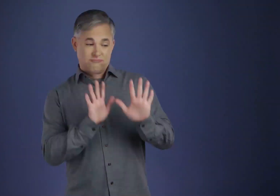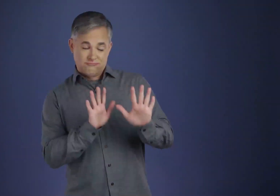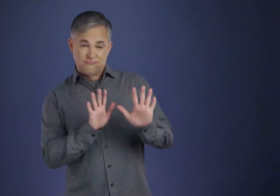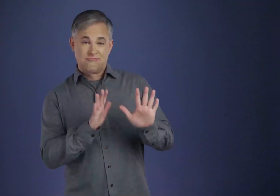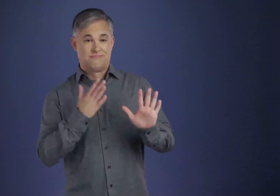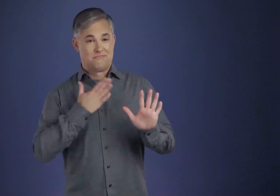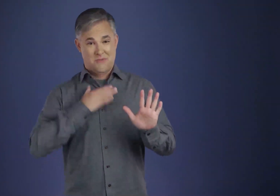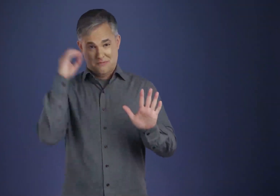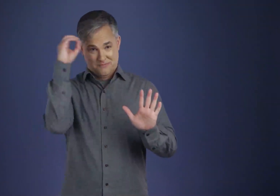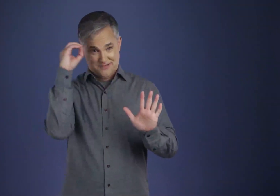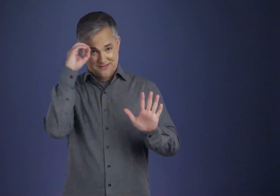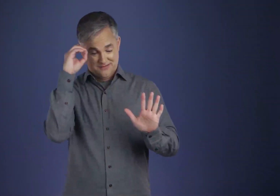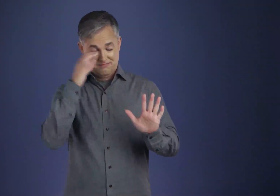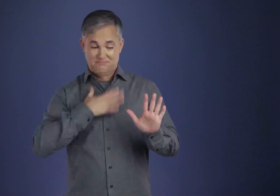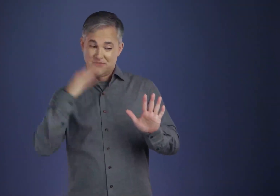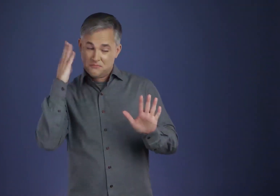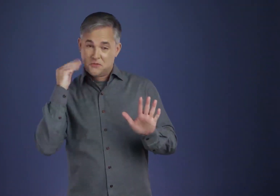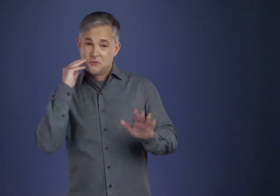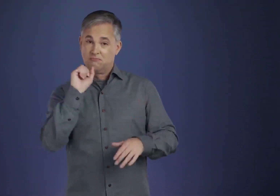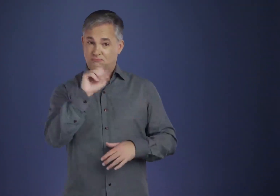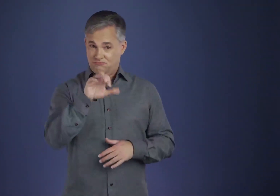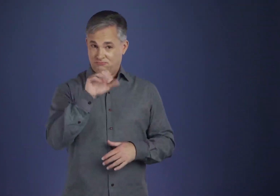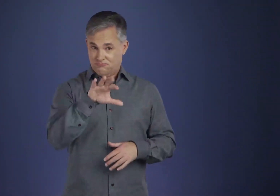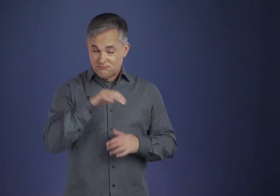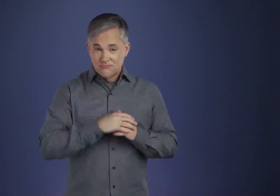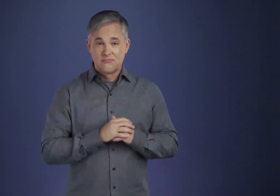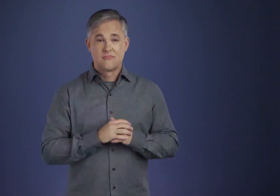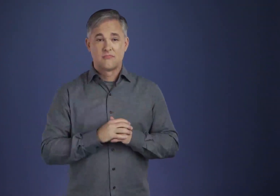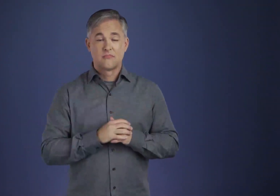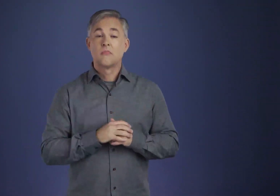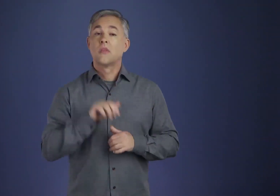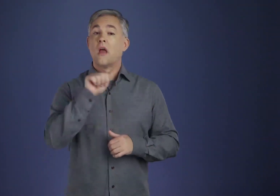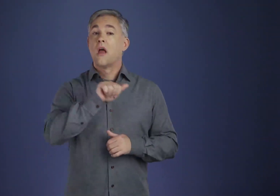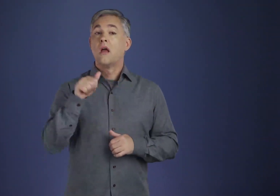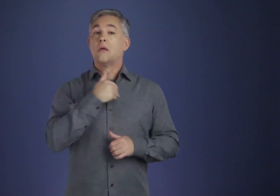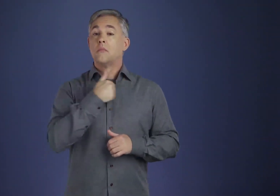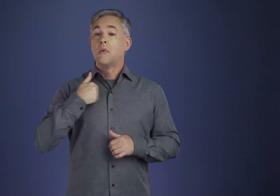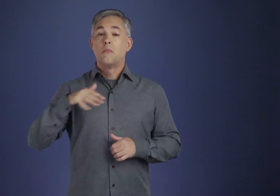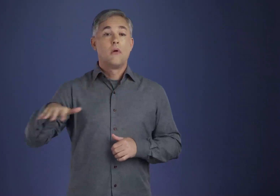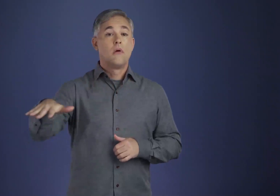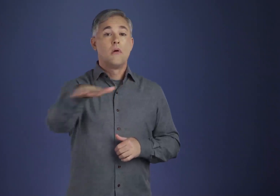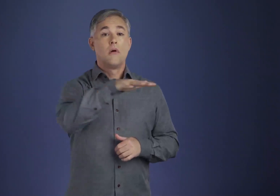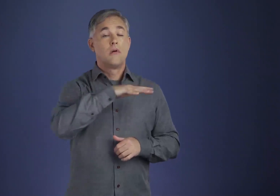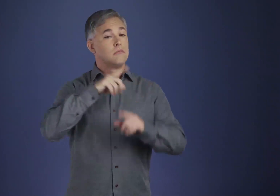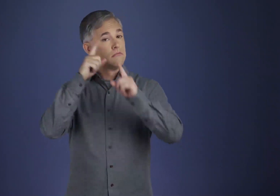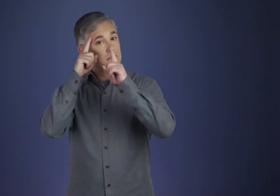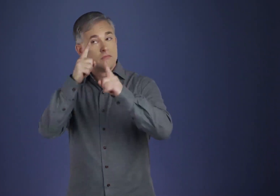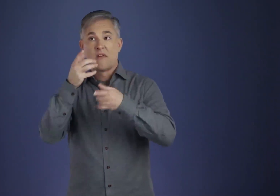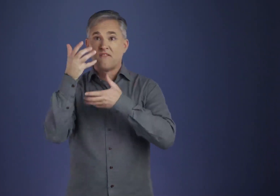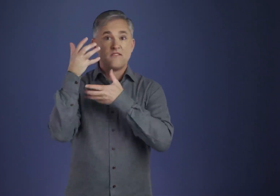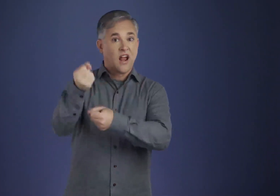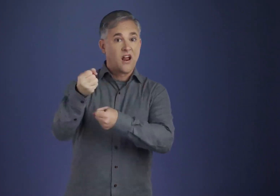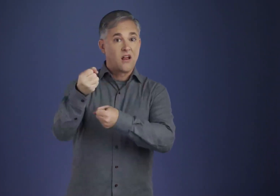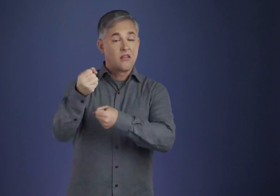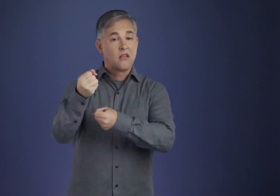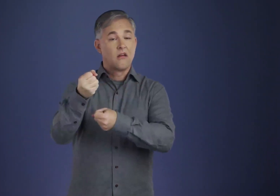This is only one man's opinion based on his own experience, of course. I must quickly assure you that AAs tread